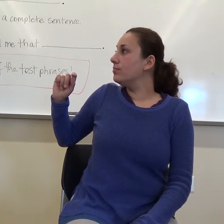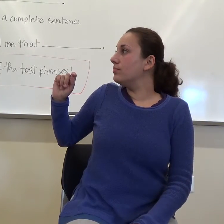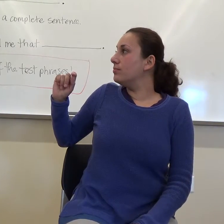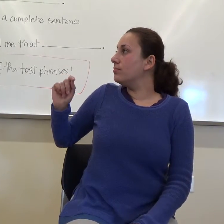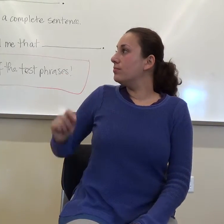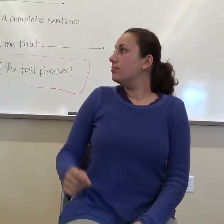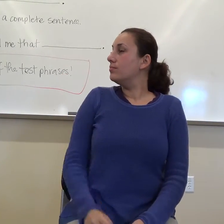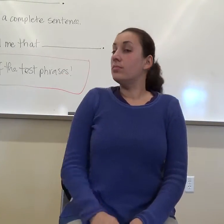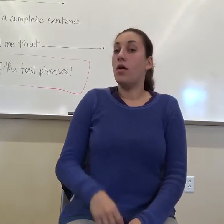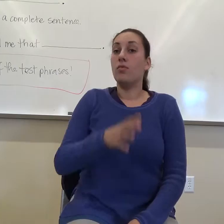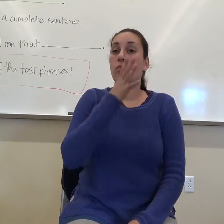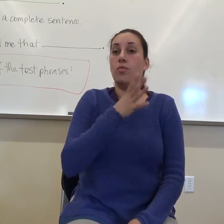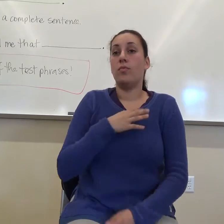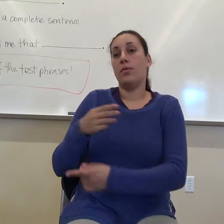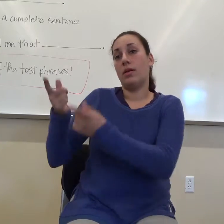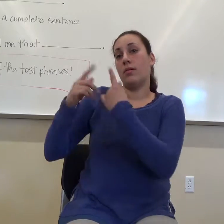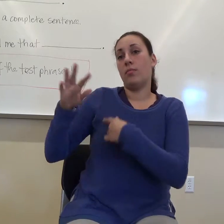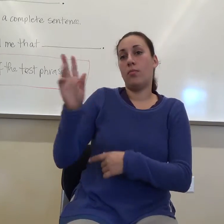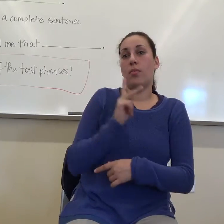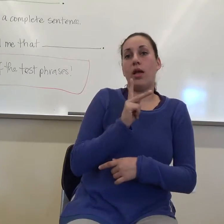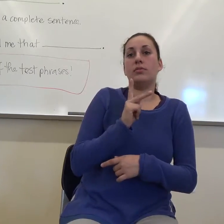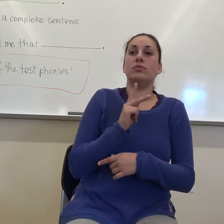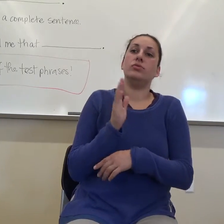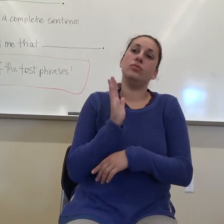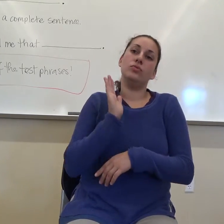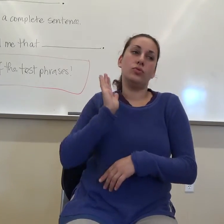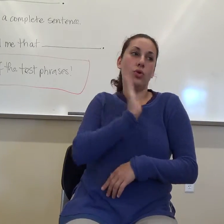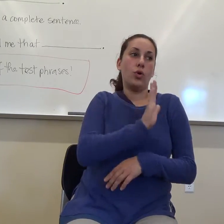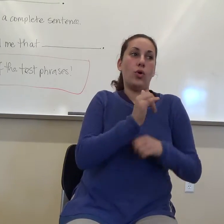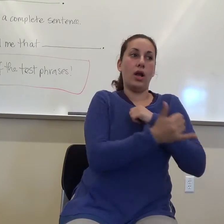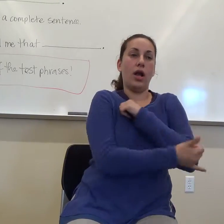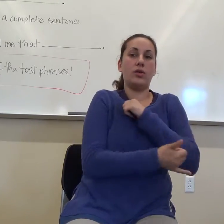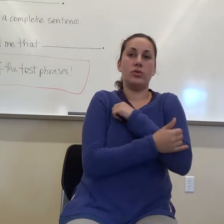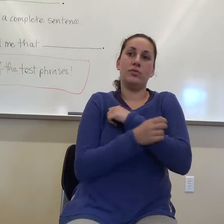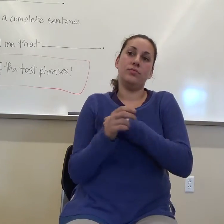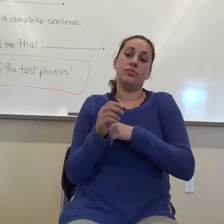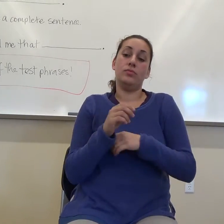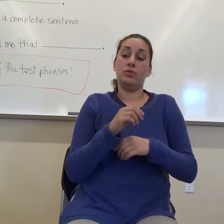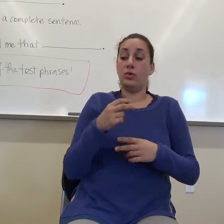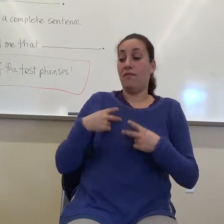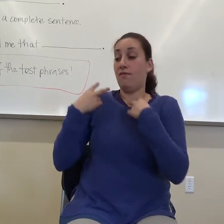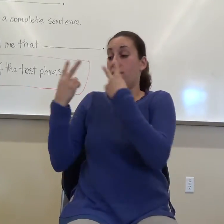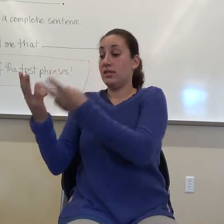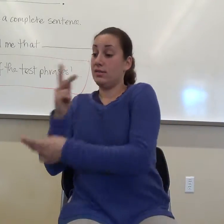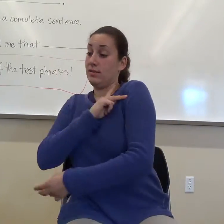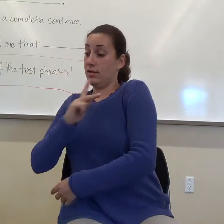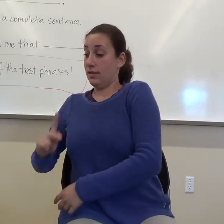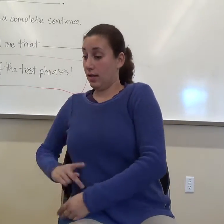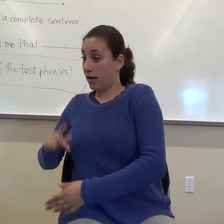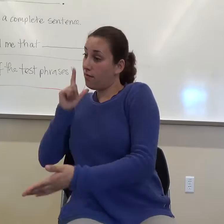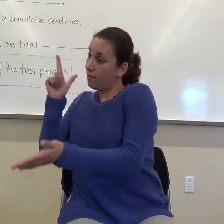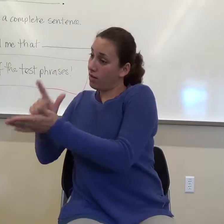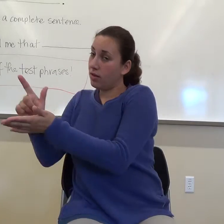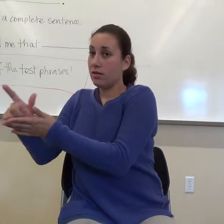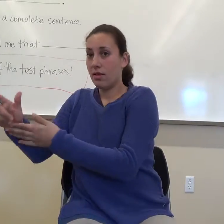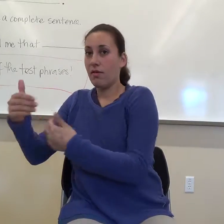she returned to her country. She went to him, they fell in love, they had a son. She returned.